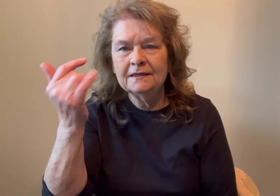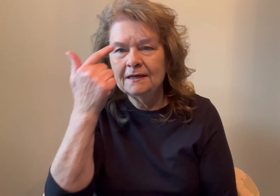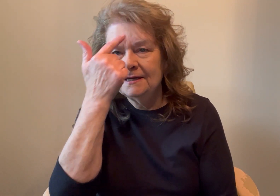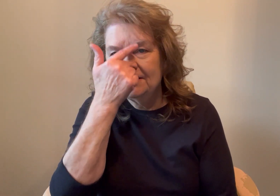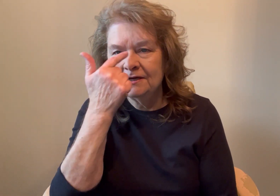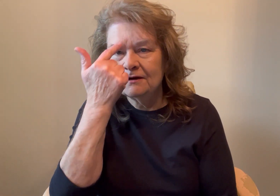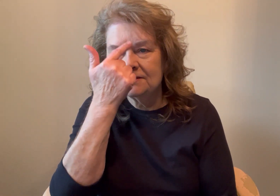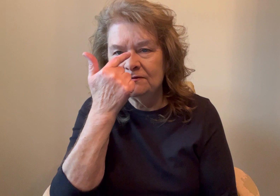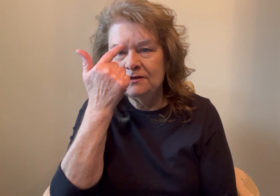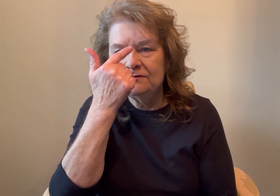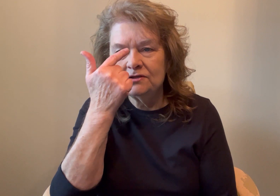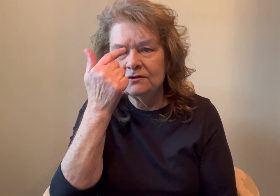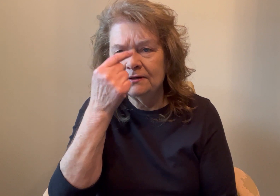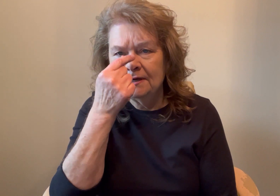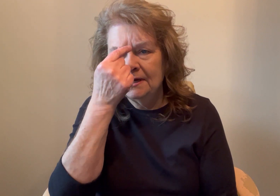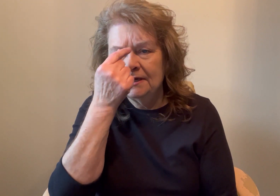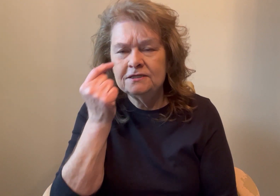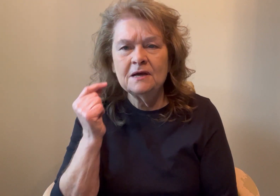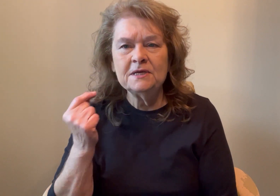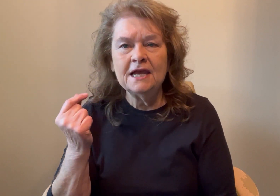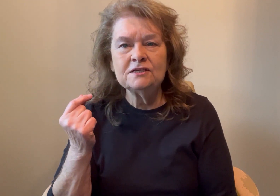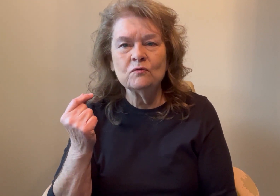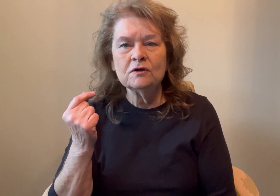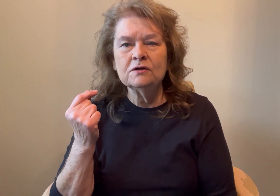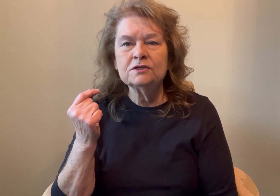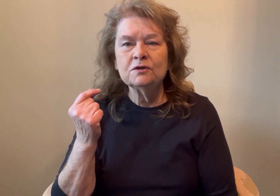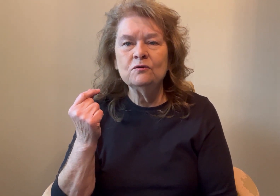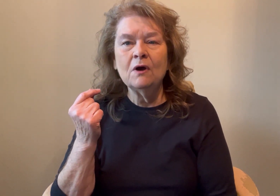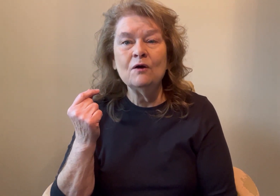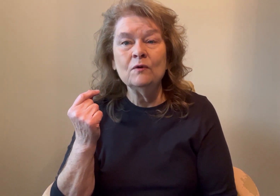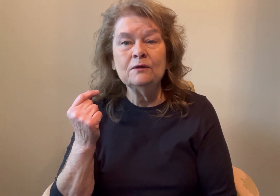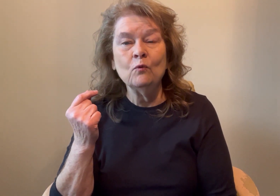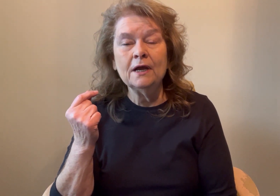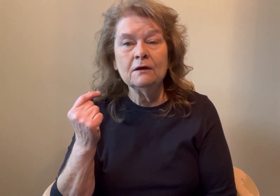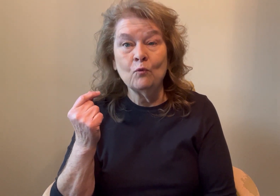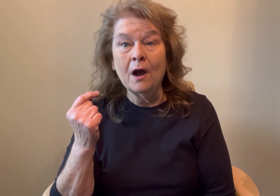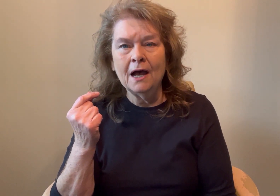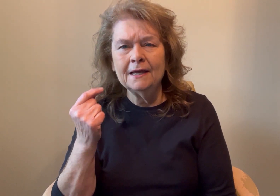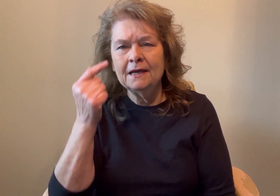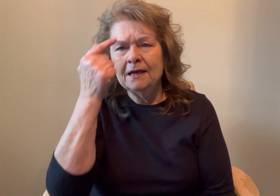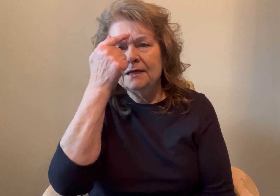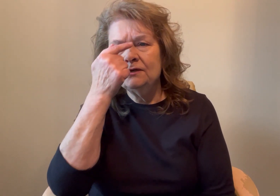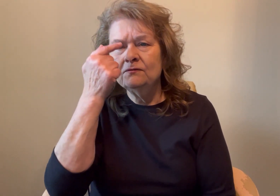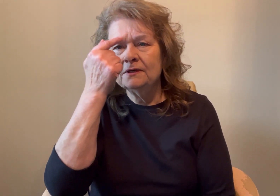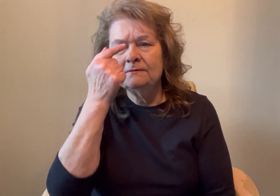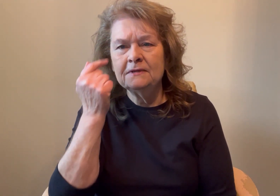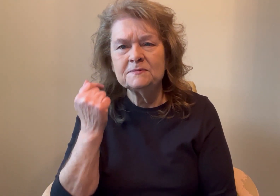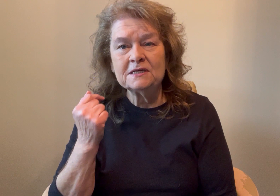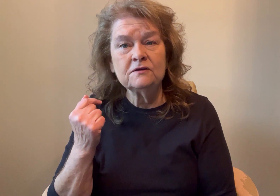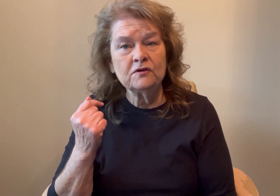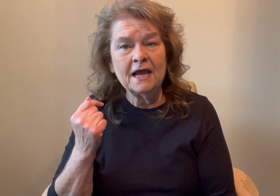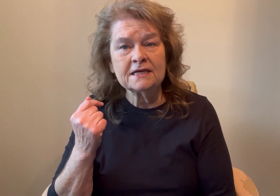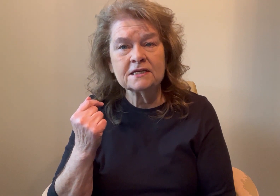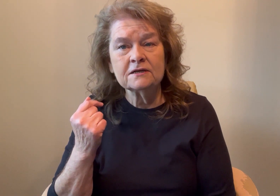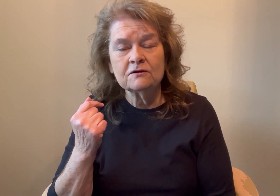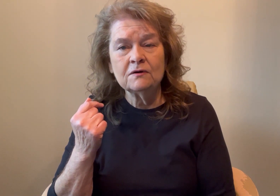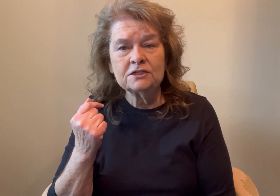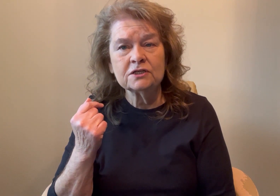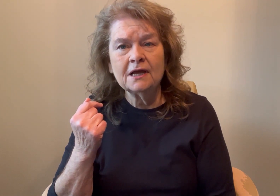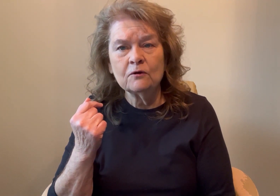You could also use your WH words, who, what, when, where, why. You would, especially if you're asking a question like